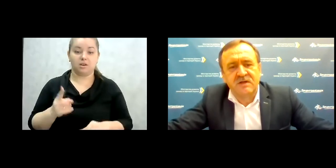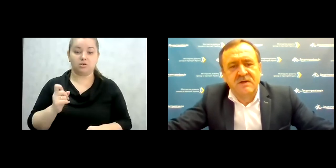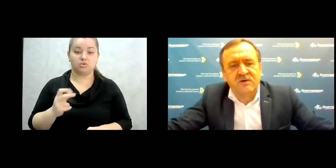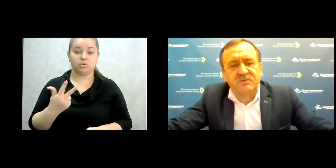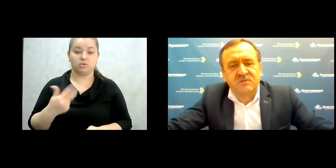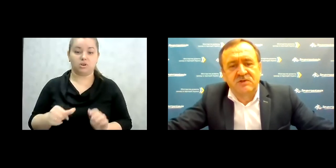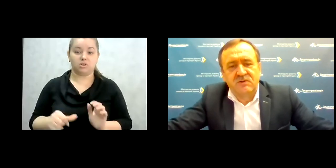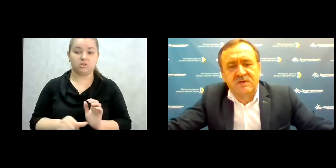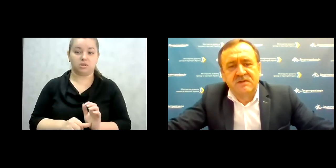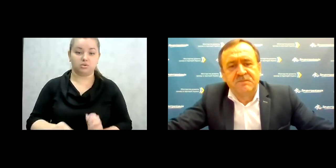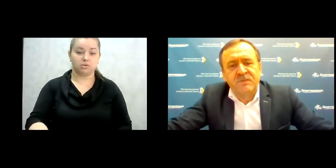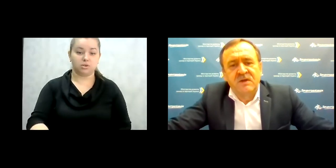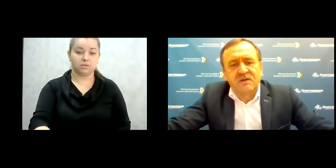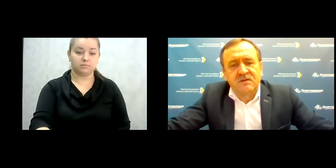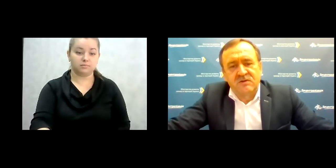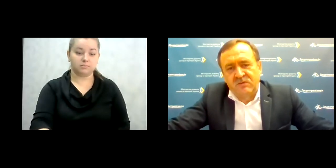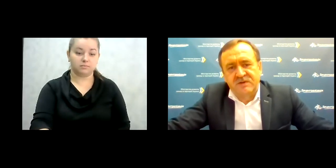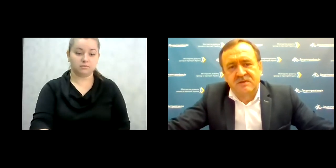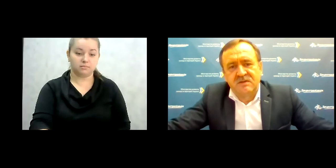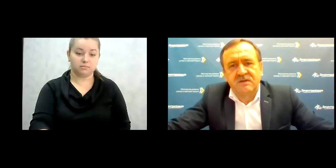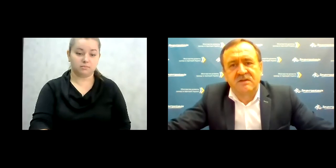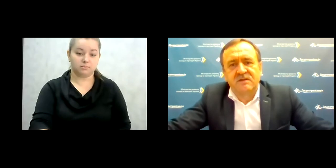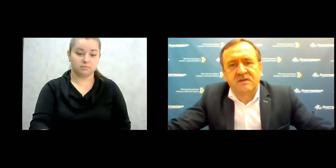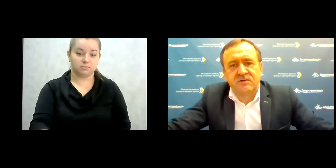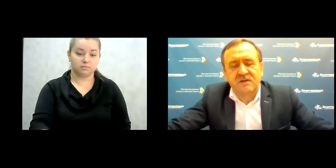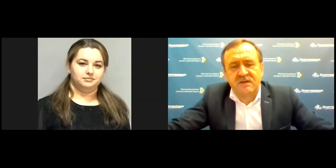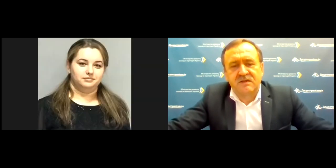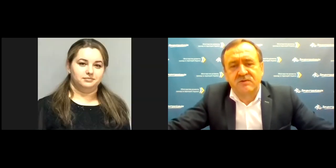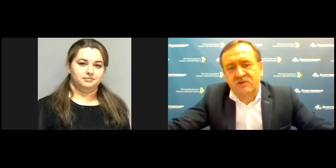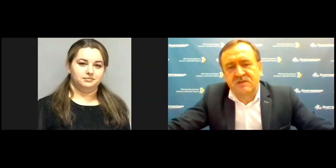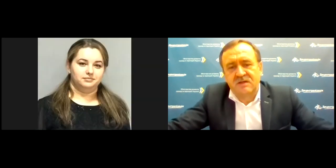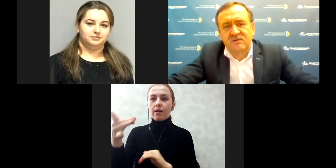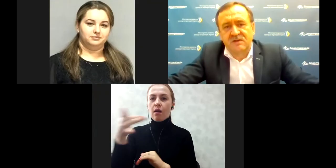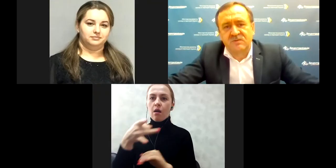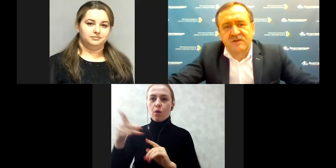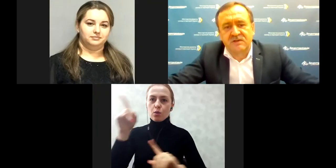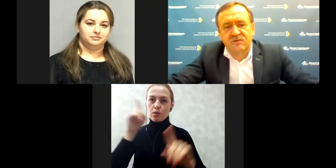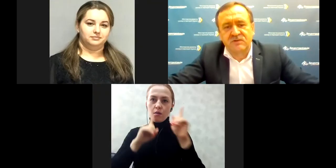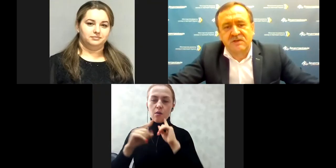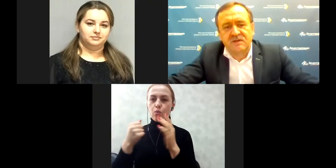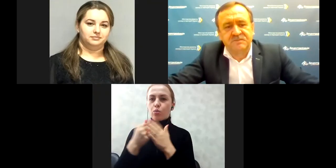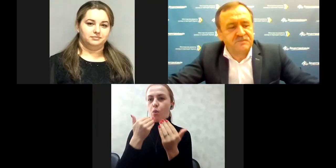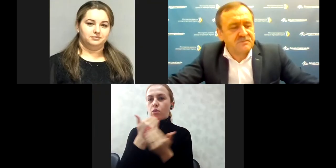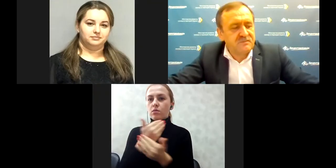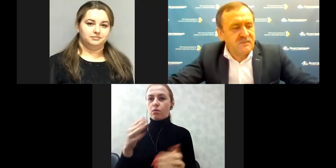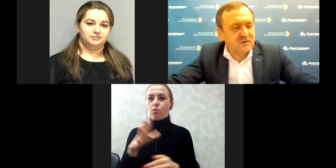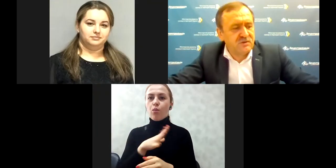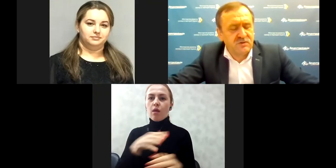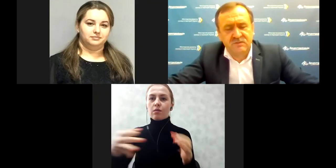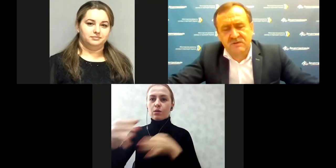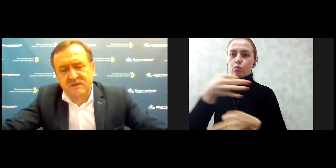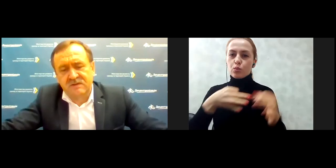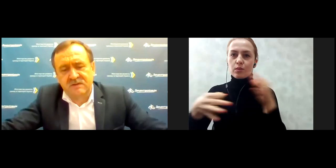have 136 districts instead of 490 as before. So the